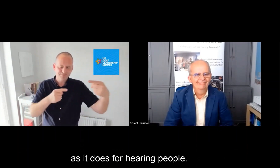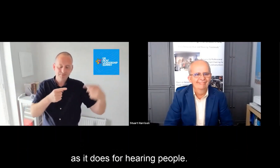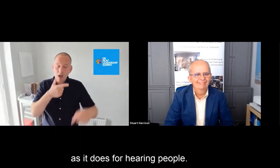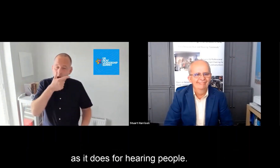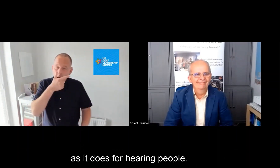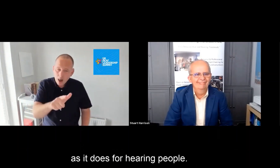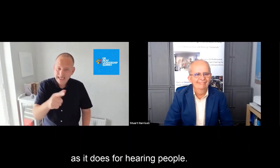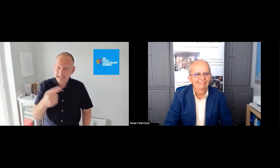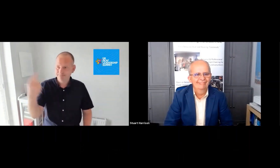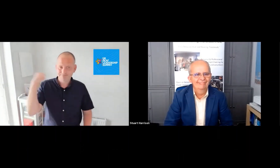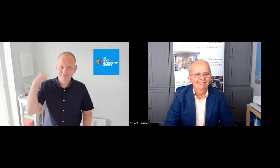people.